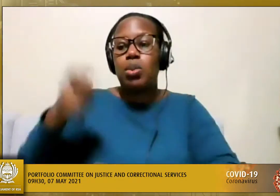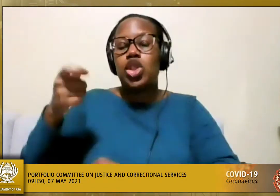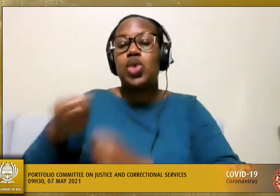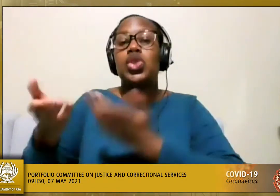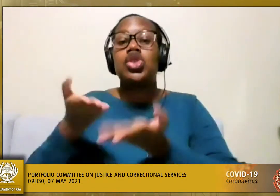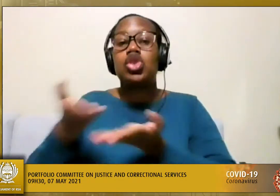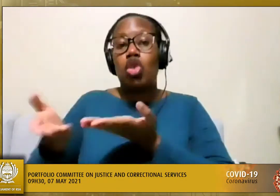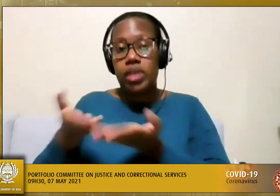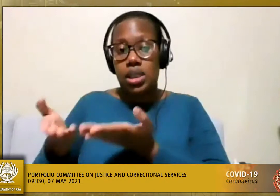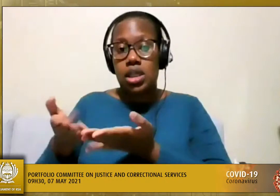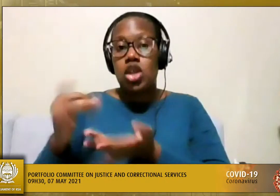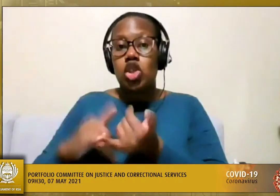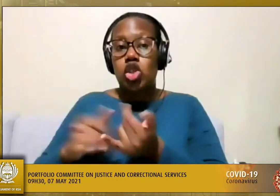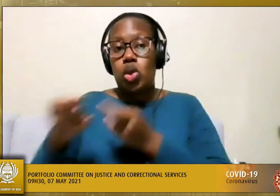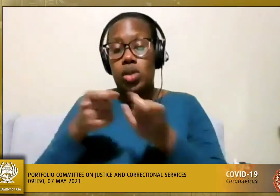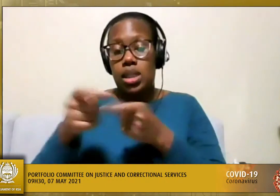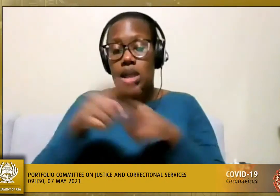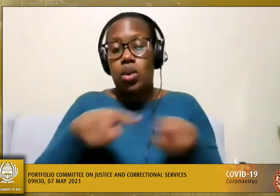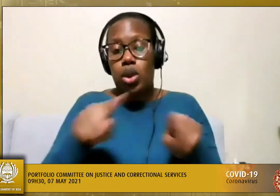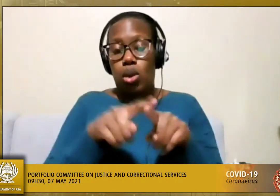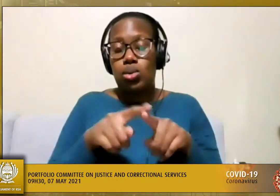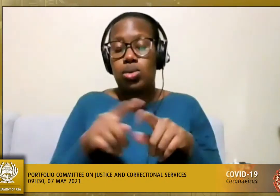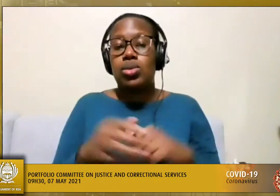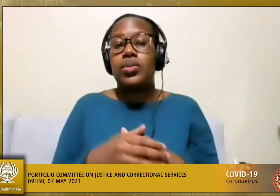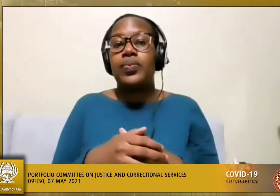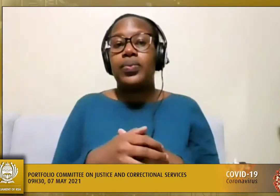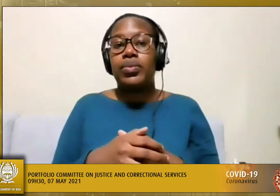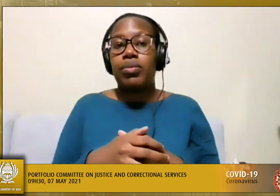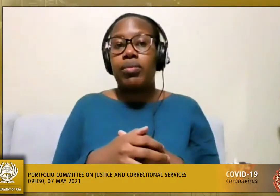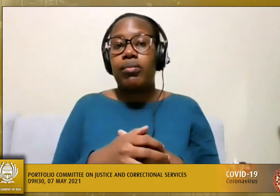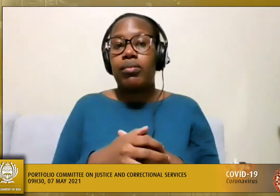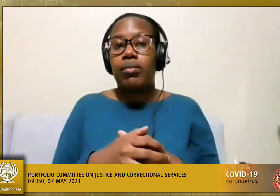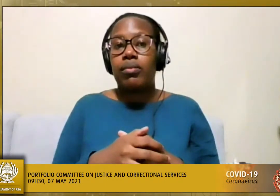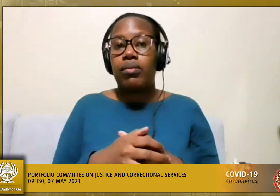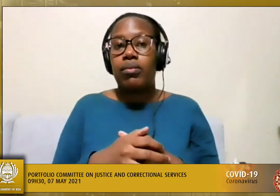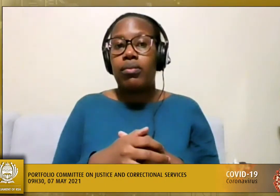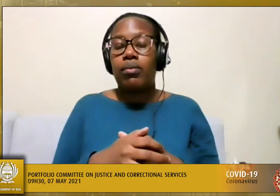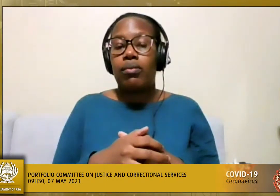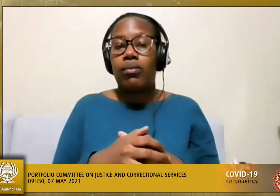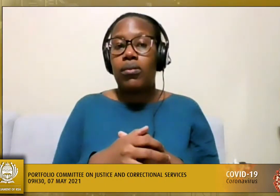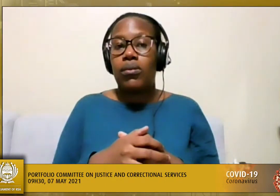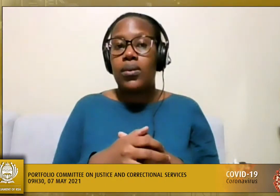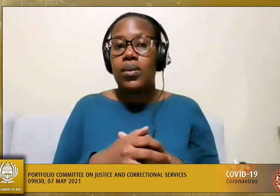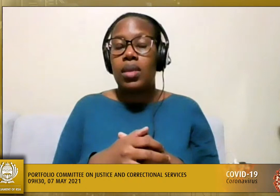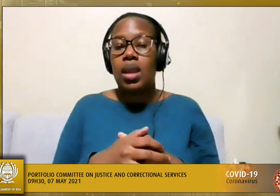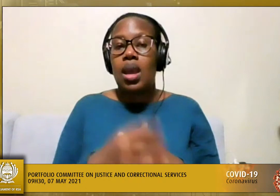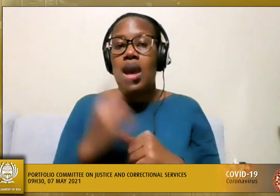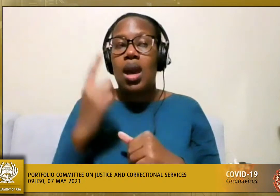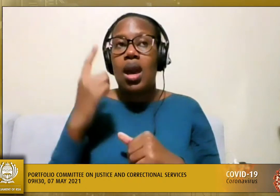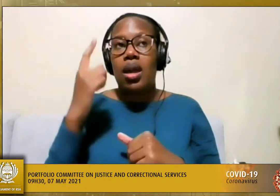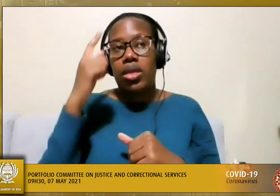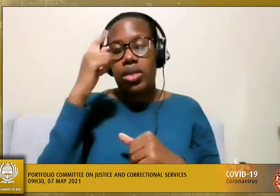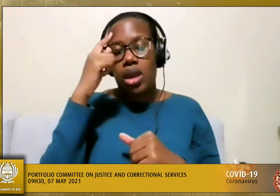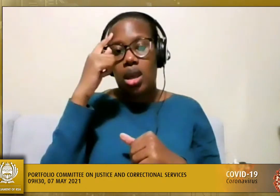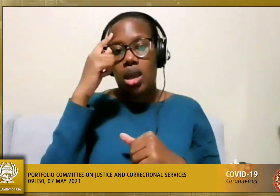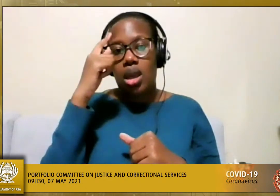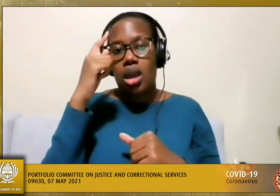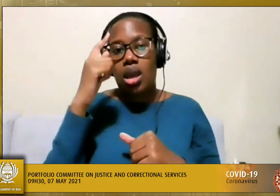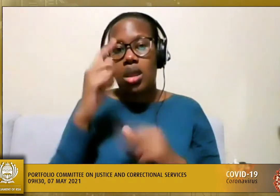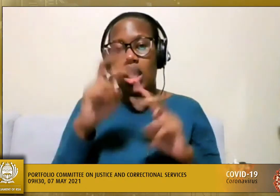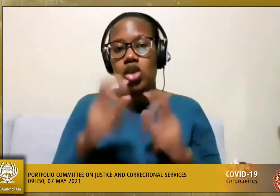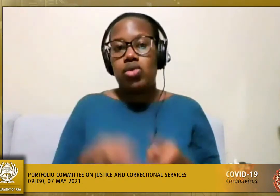be able to deal with those and I think the issue that was raised by honorable